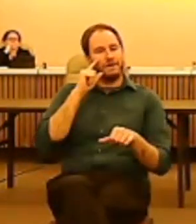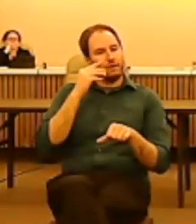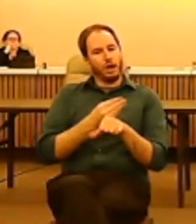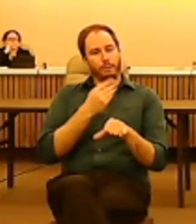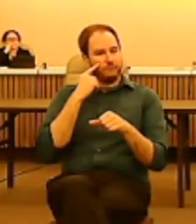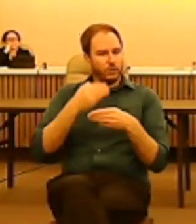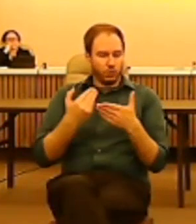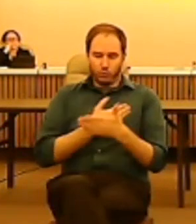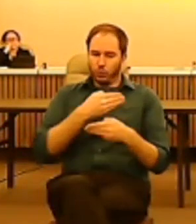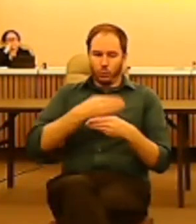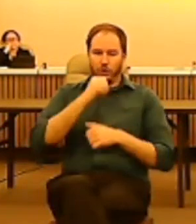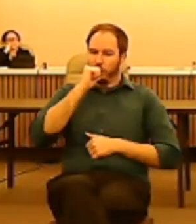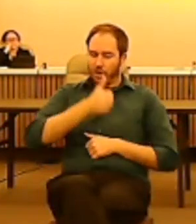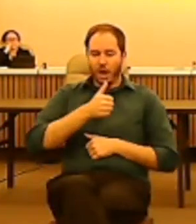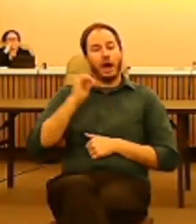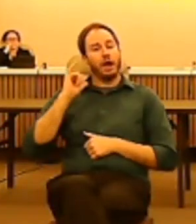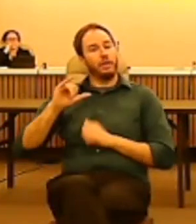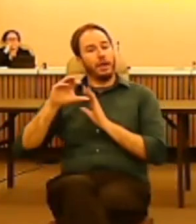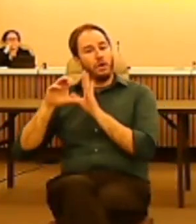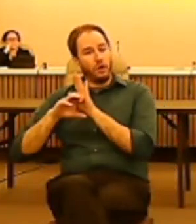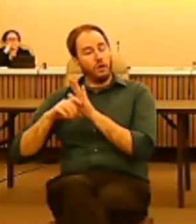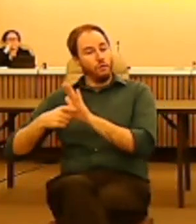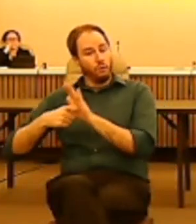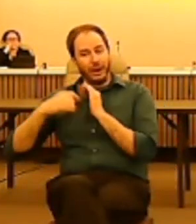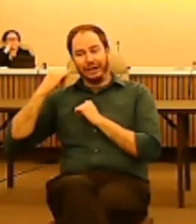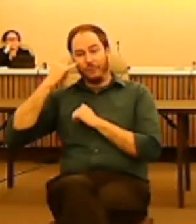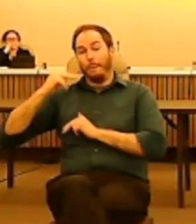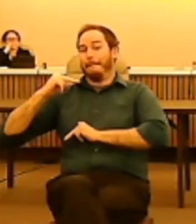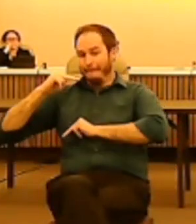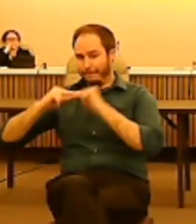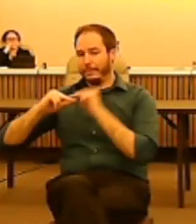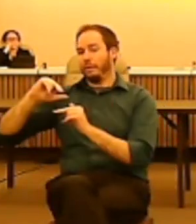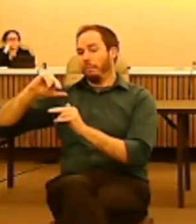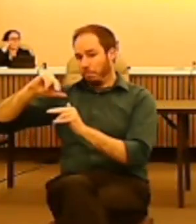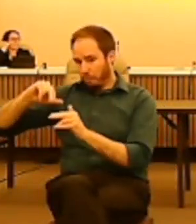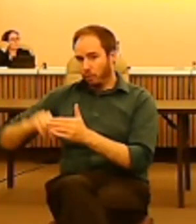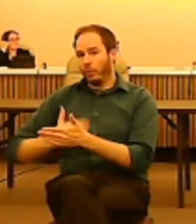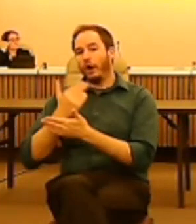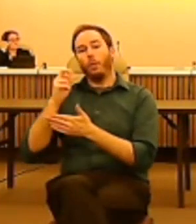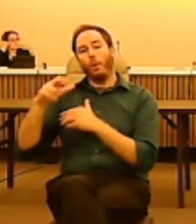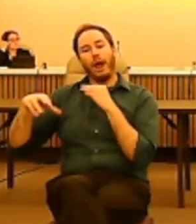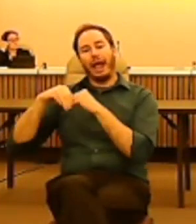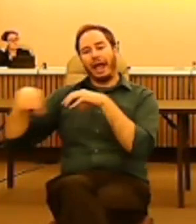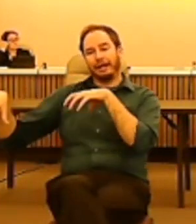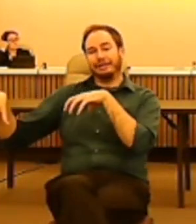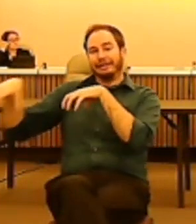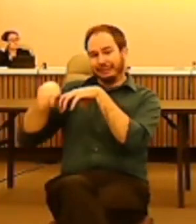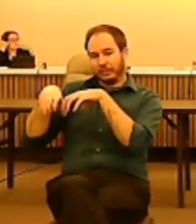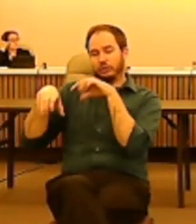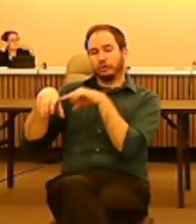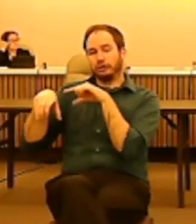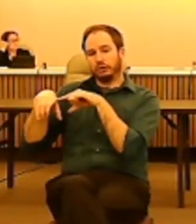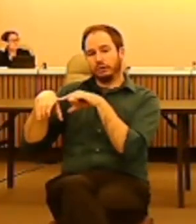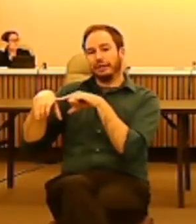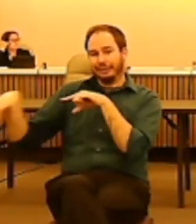in new windows. Yeah. What it's saying is if you build in an addition to your house, that addition would